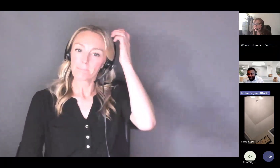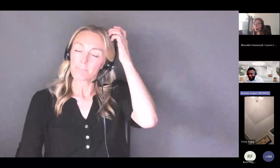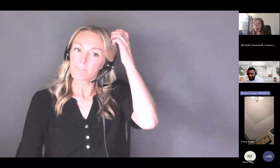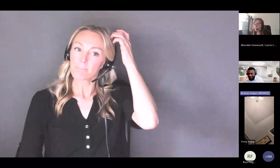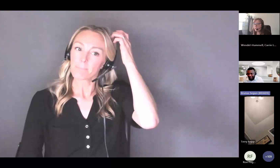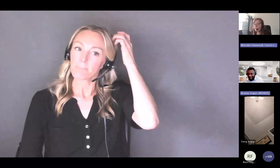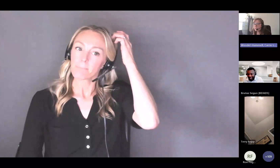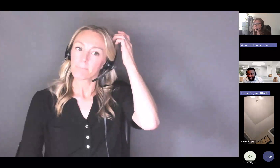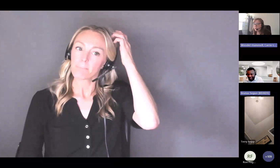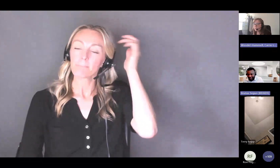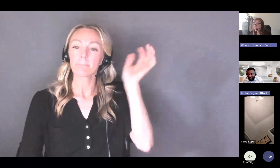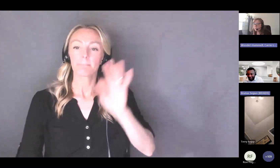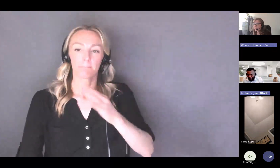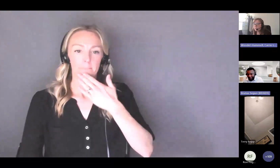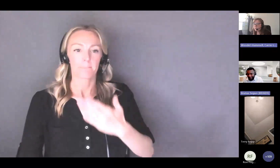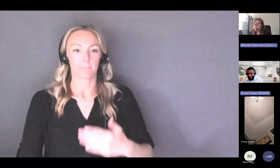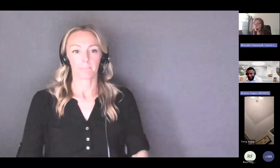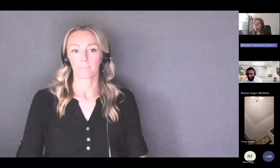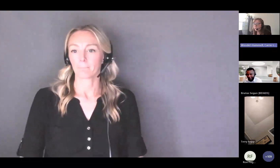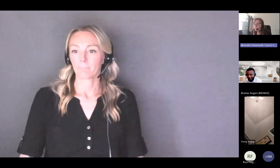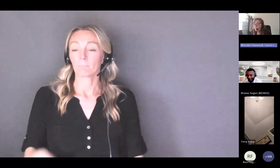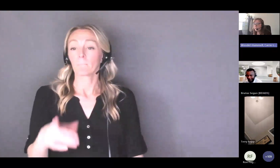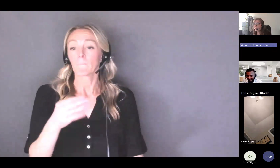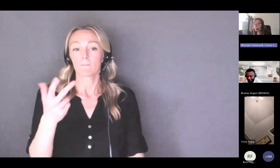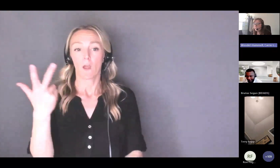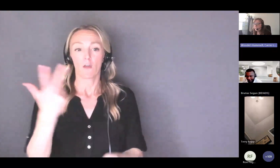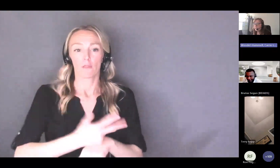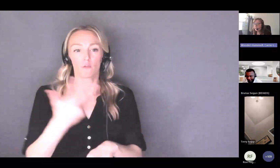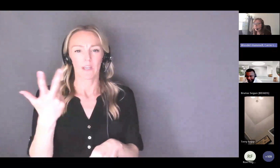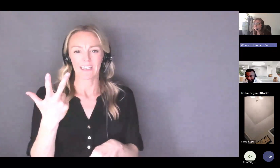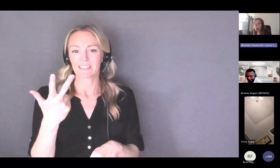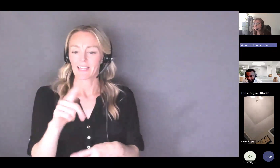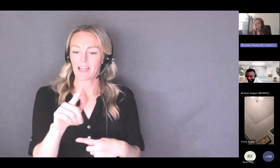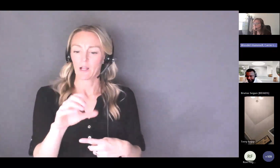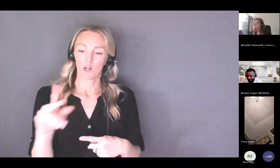for that. And as far as the 3-day look back,